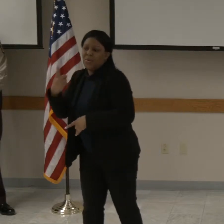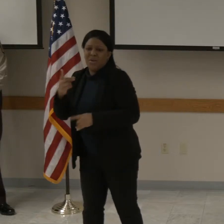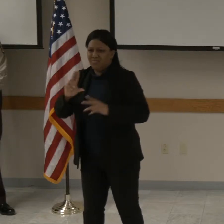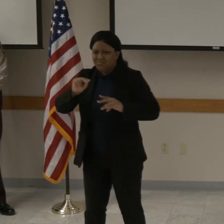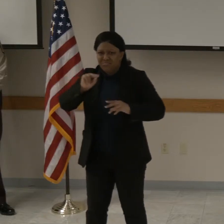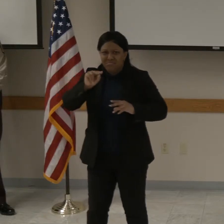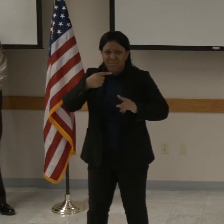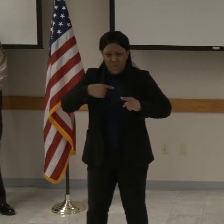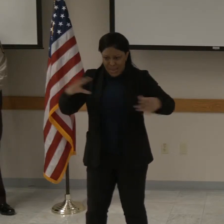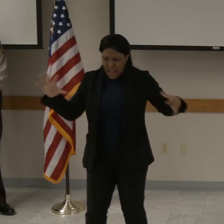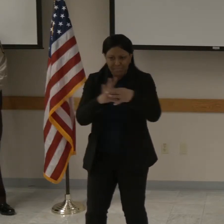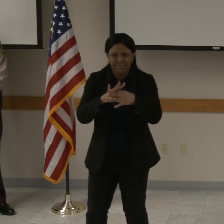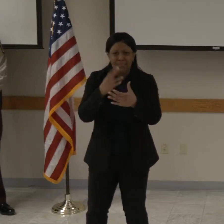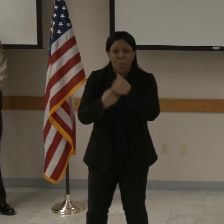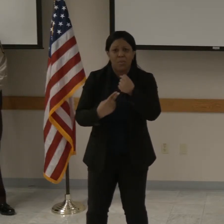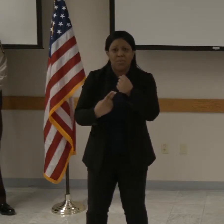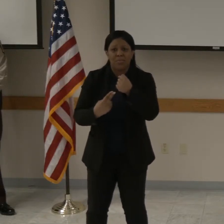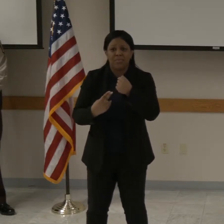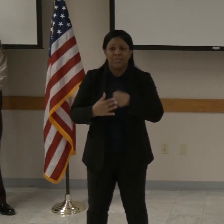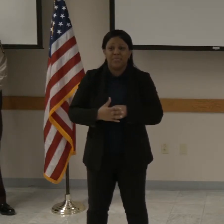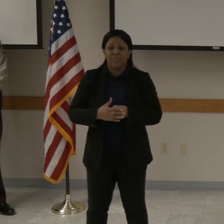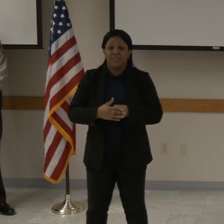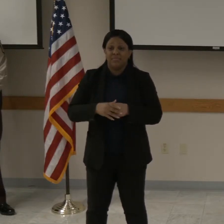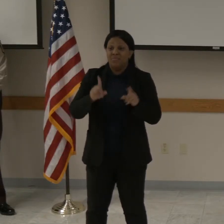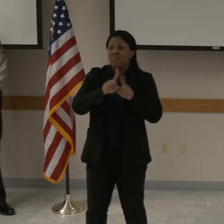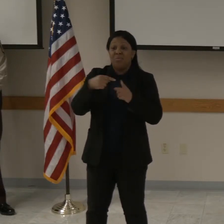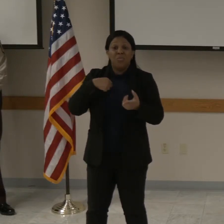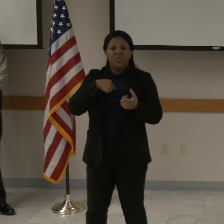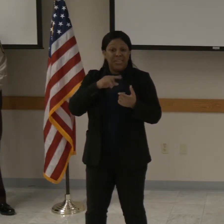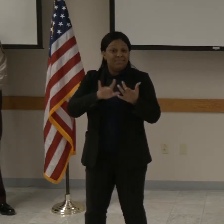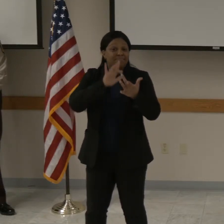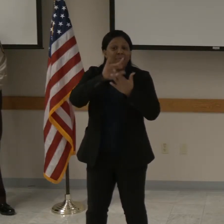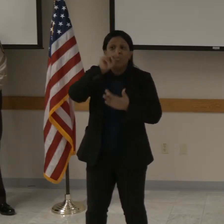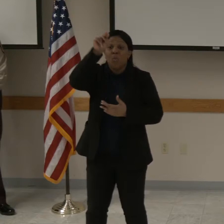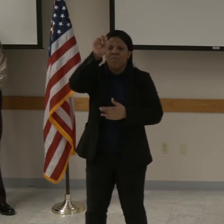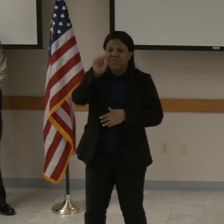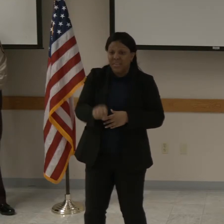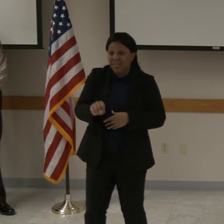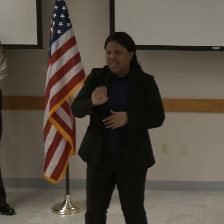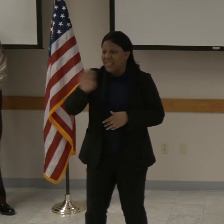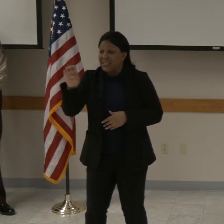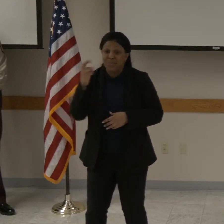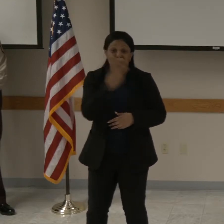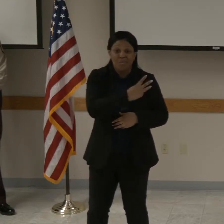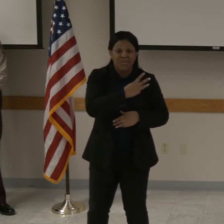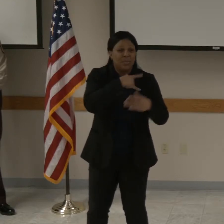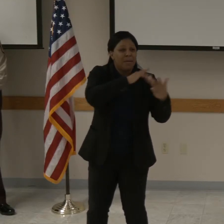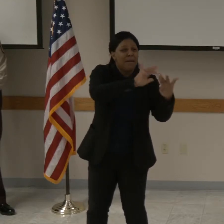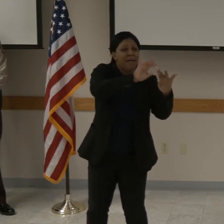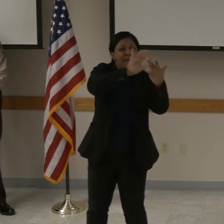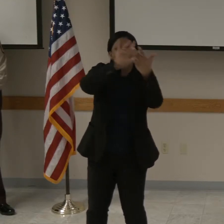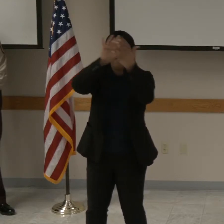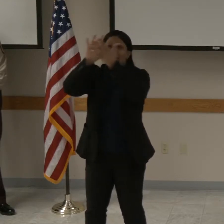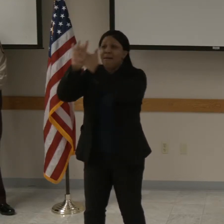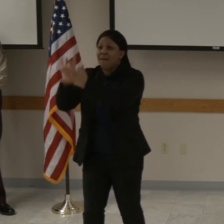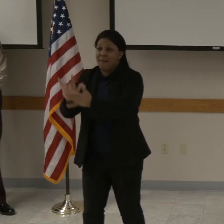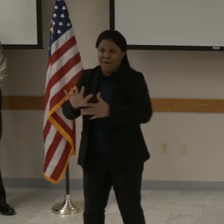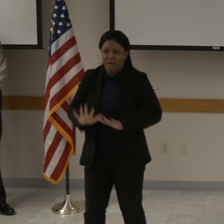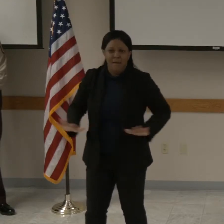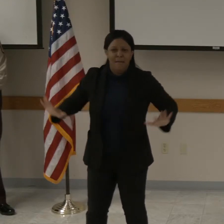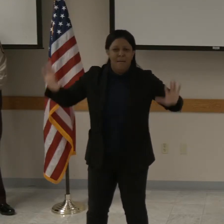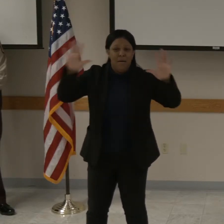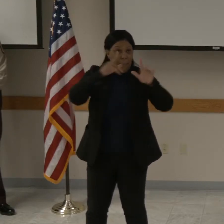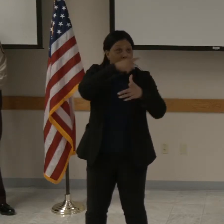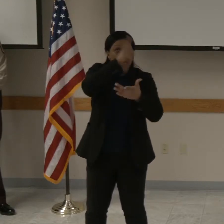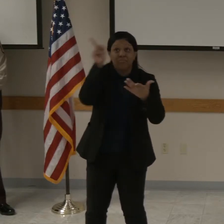from greater Minnesota, from southern Minnesota, from the North Shore all the way down, and we have heard them say yes. From